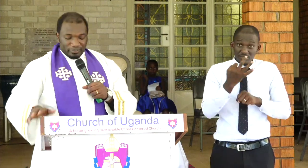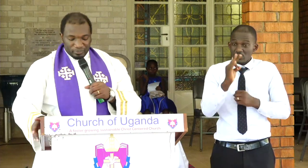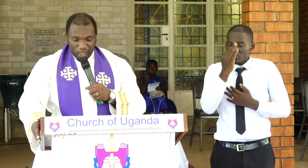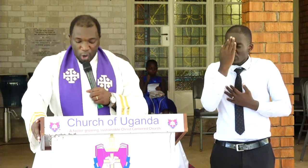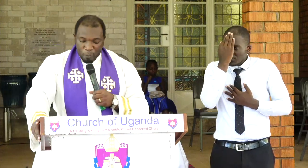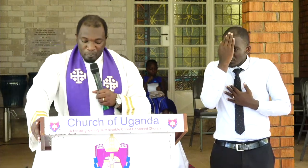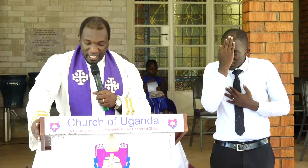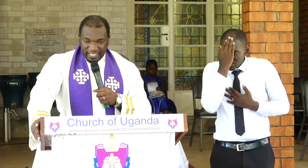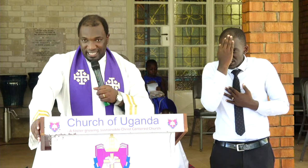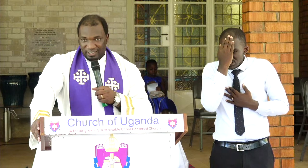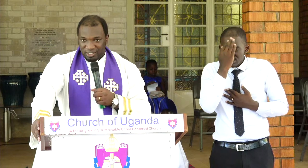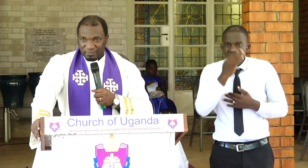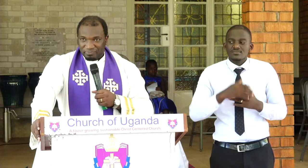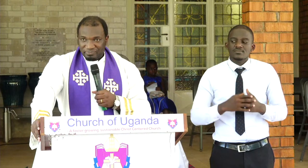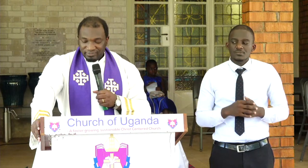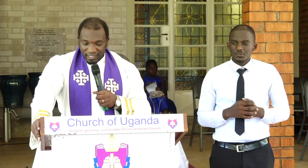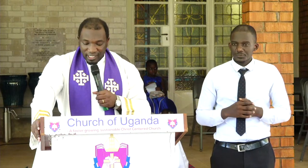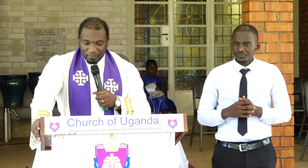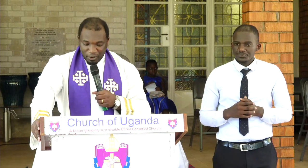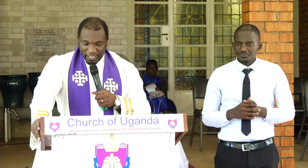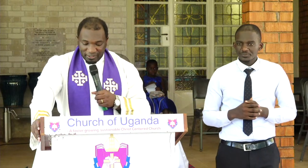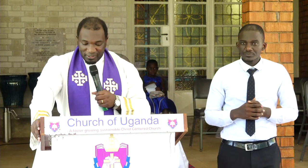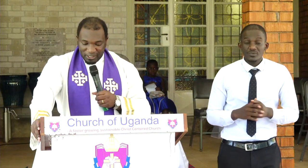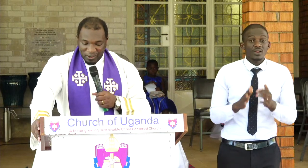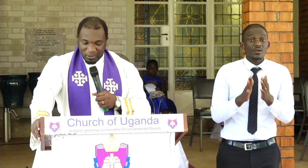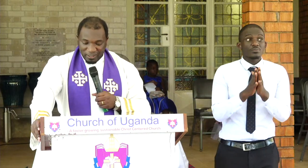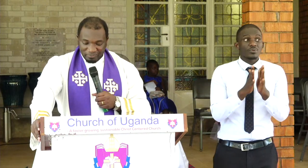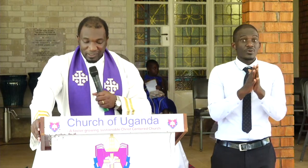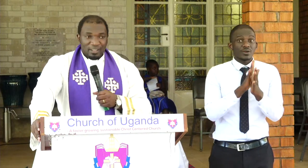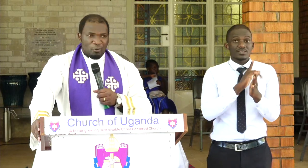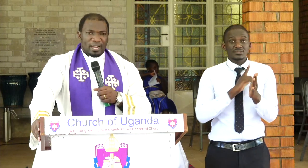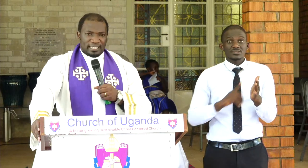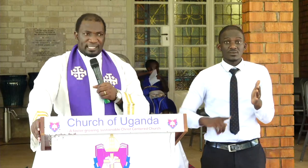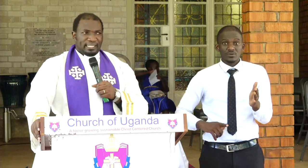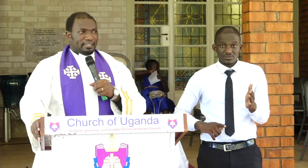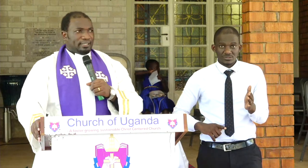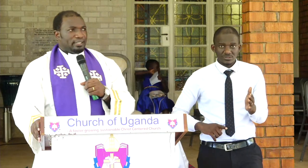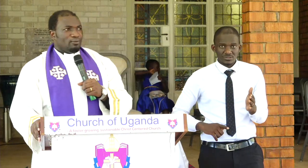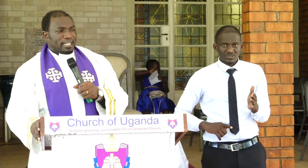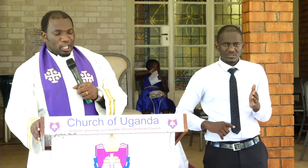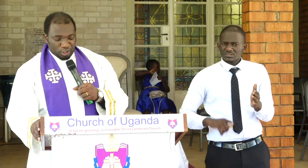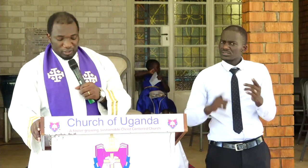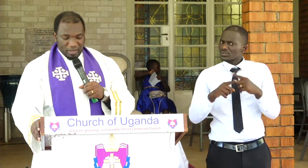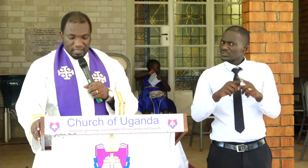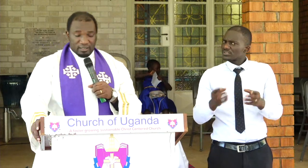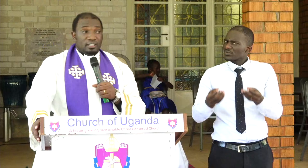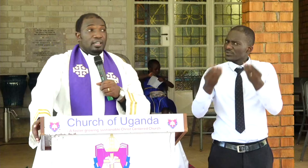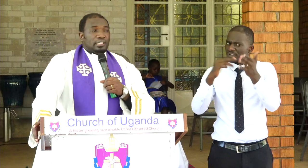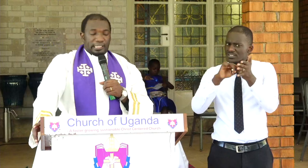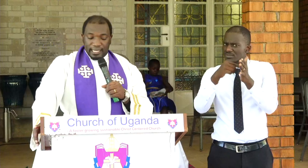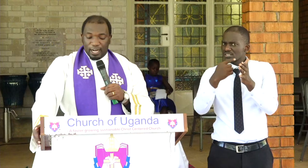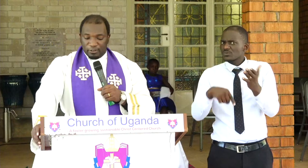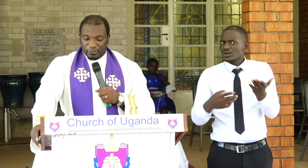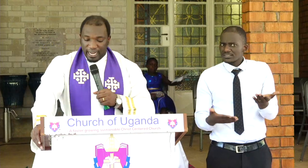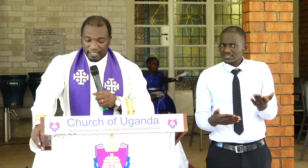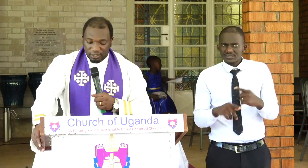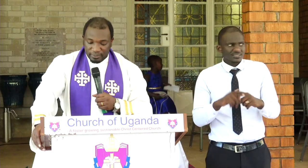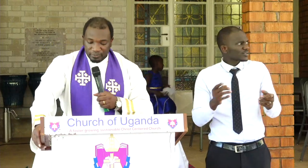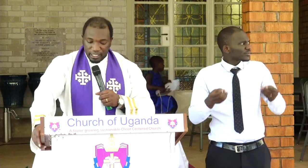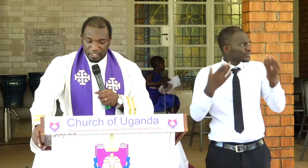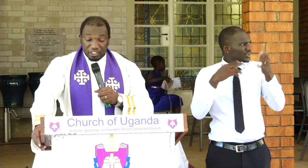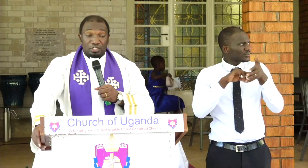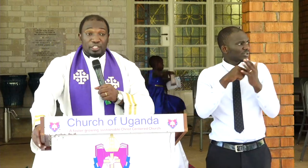of obedience. Praise the Lord. What is it? What does it mean to